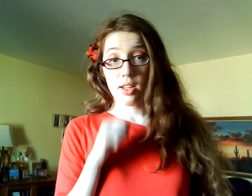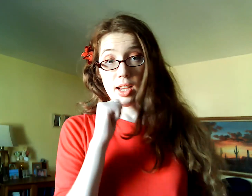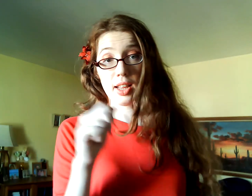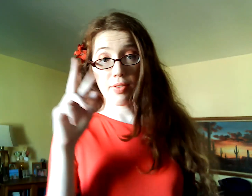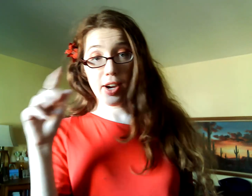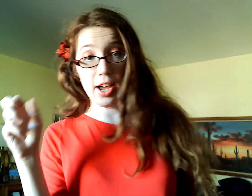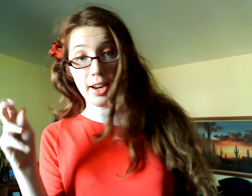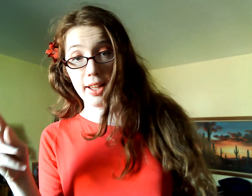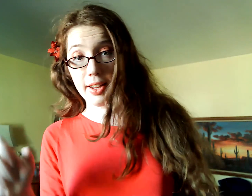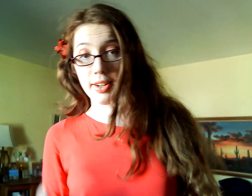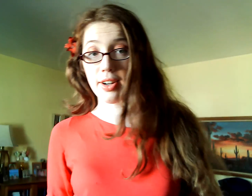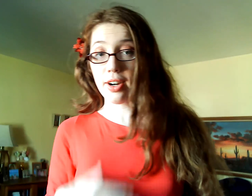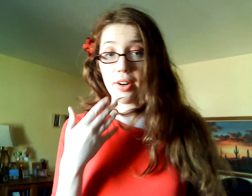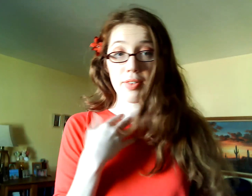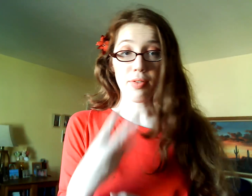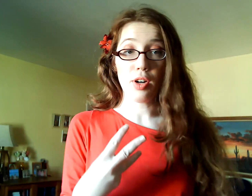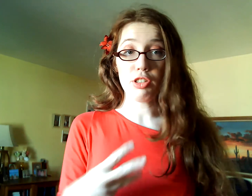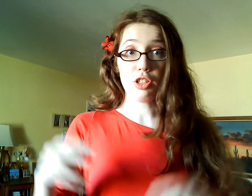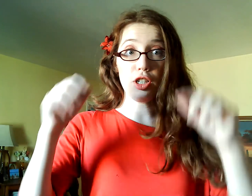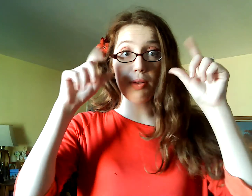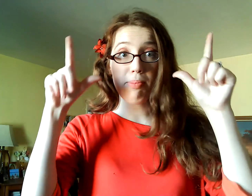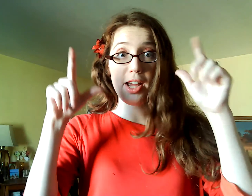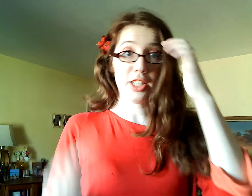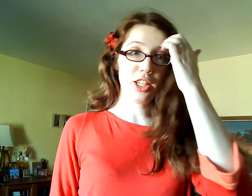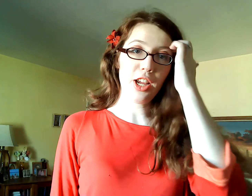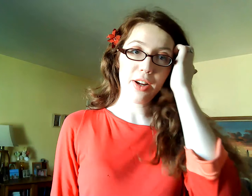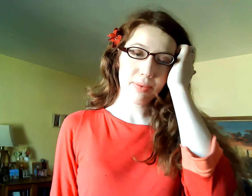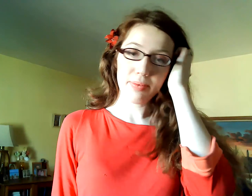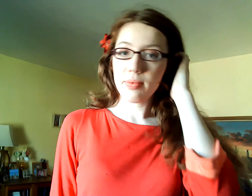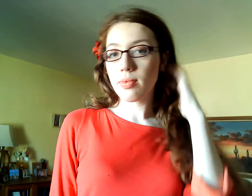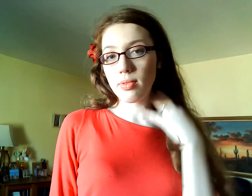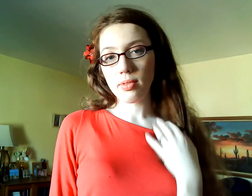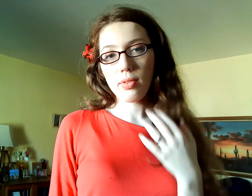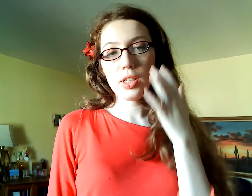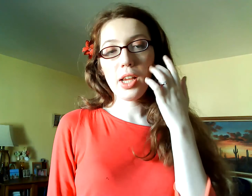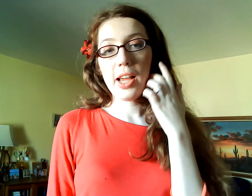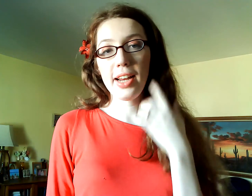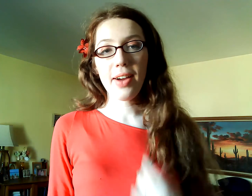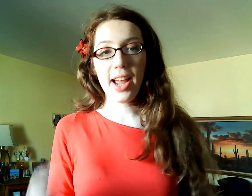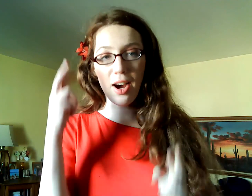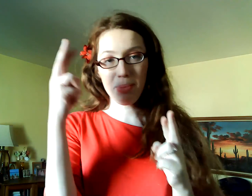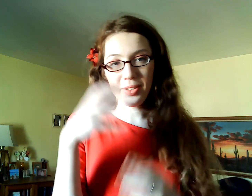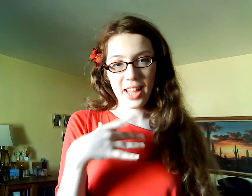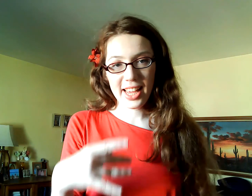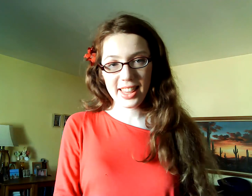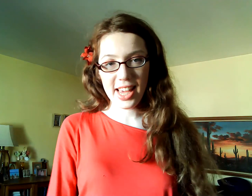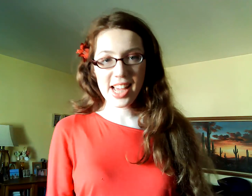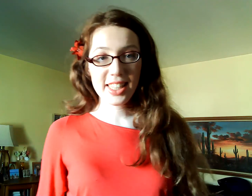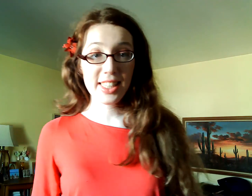I love Rihanna. Her voice is amazing. Anyway, I hope you like this.